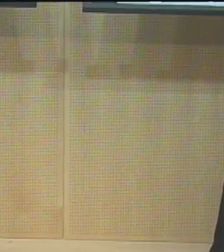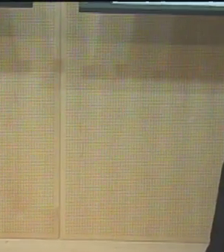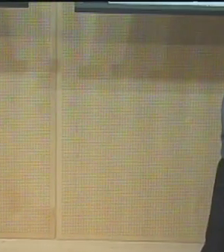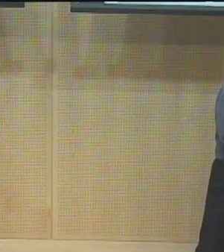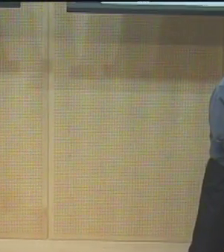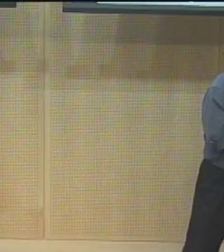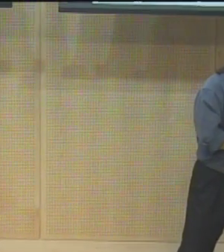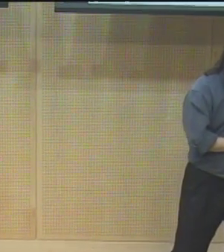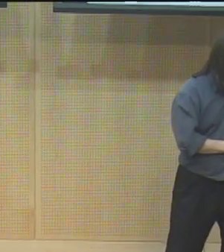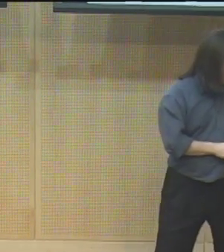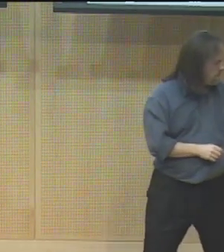going.